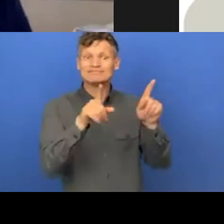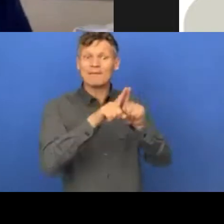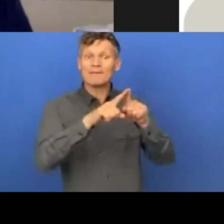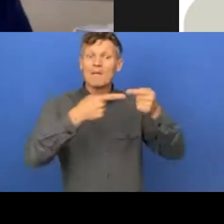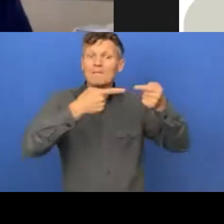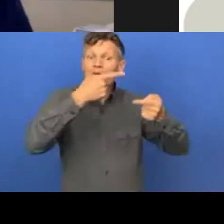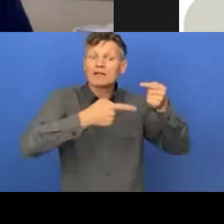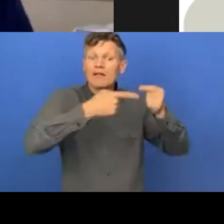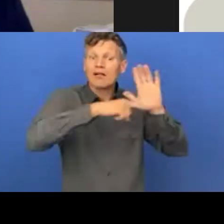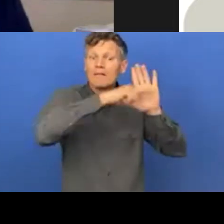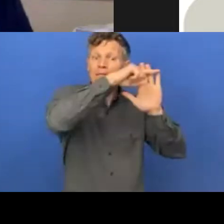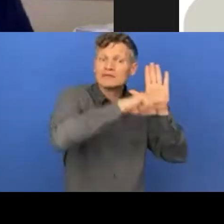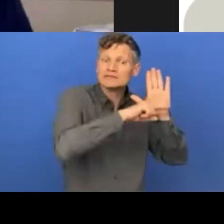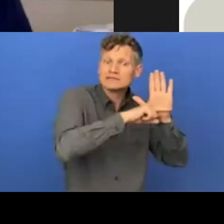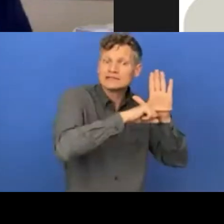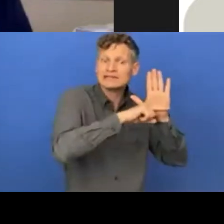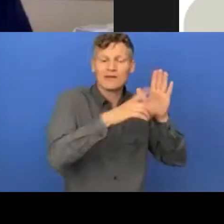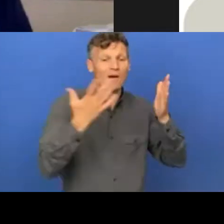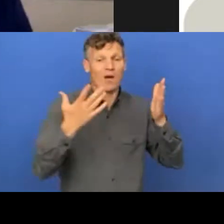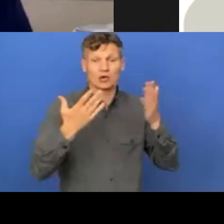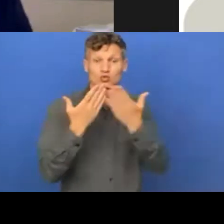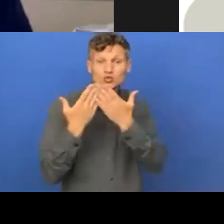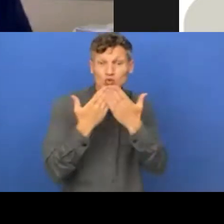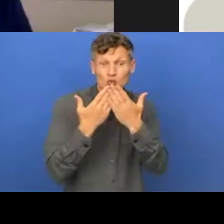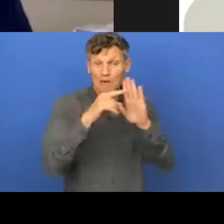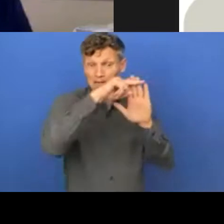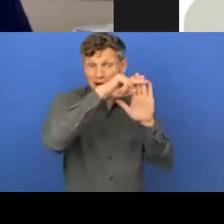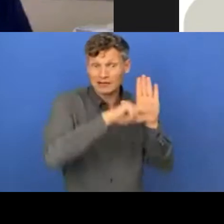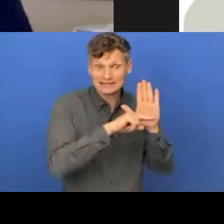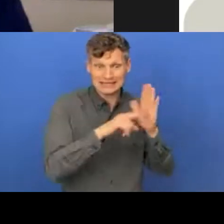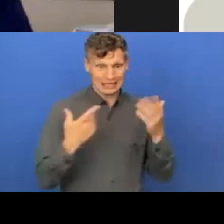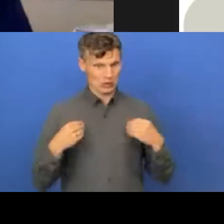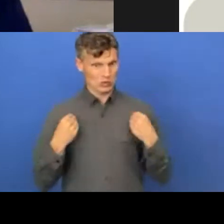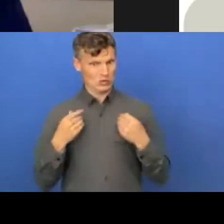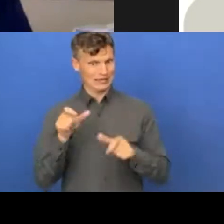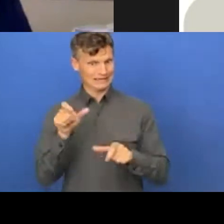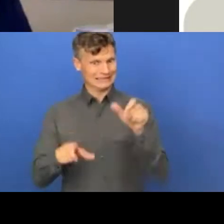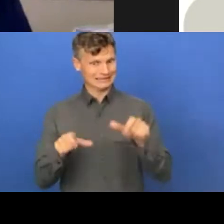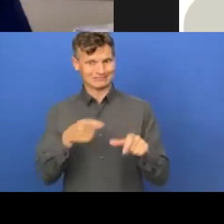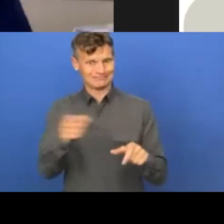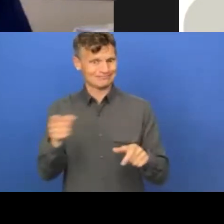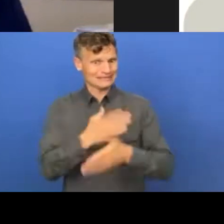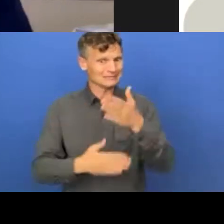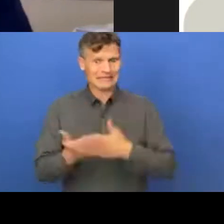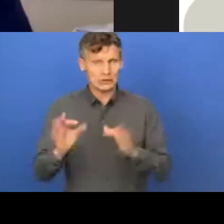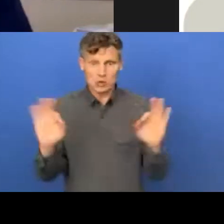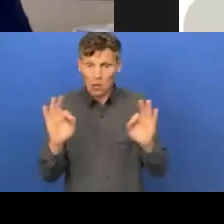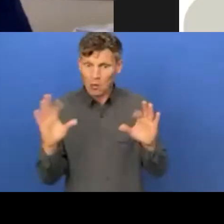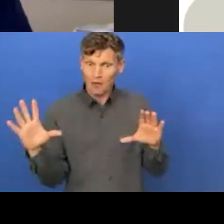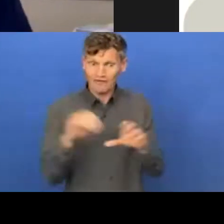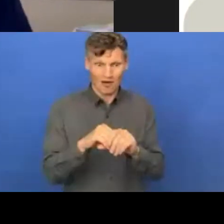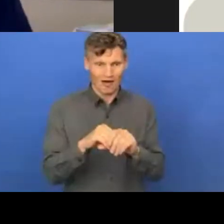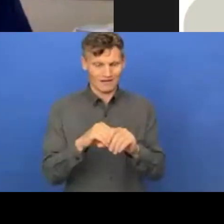involved in the very policy solutions that affect them, this ultimately risks that the policies developed do